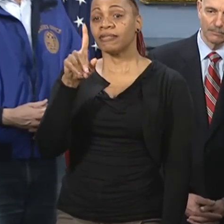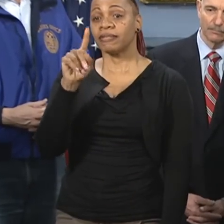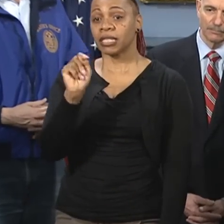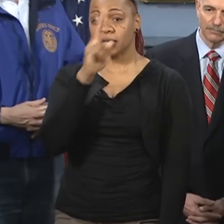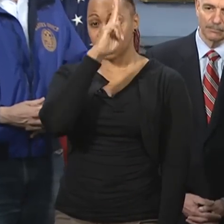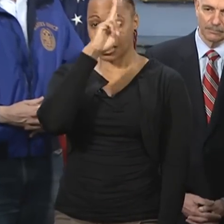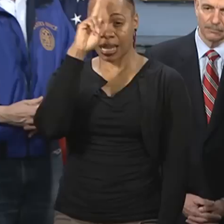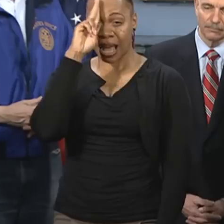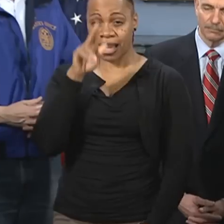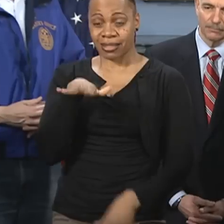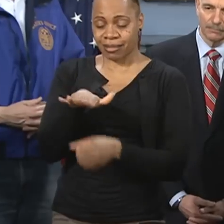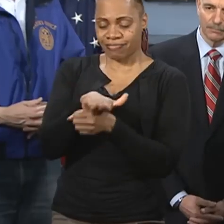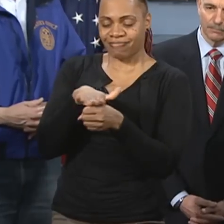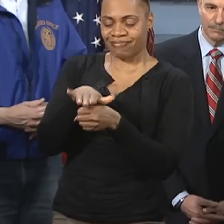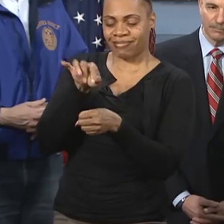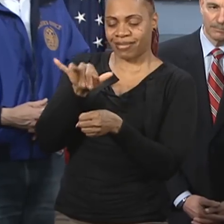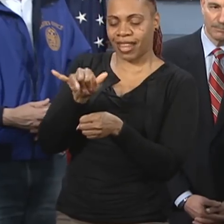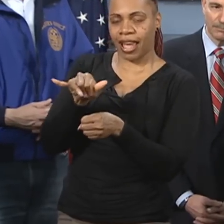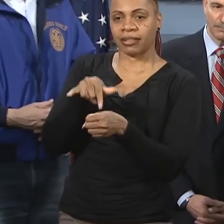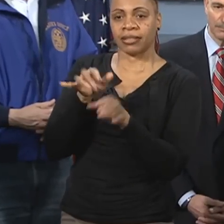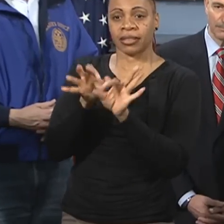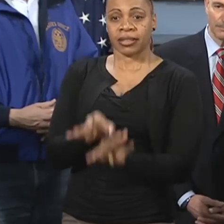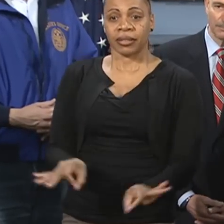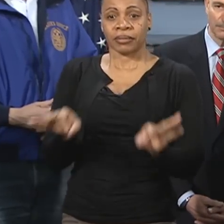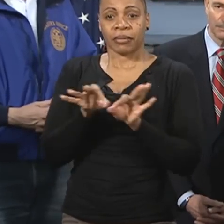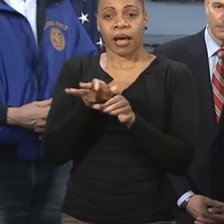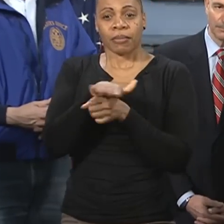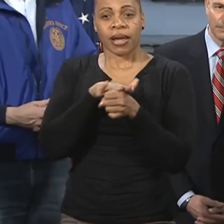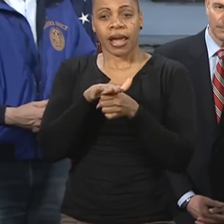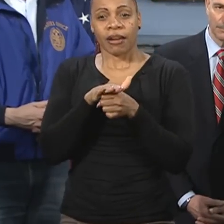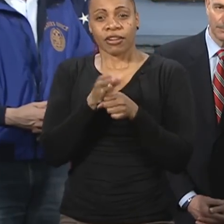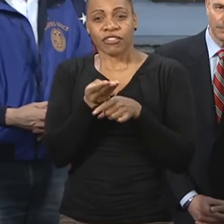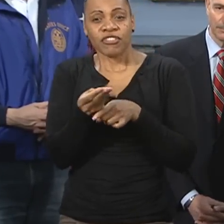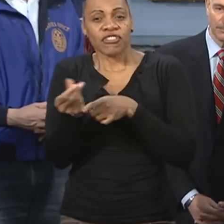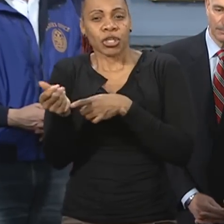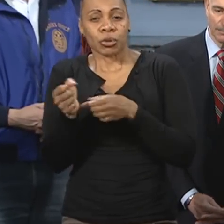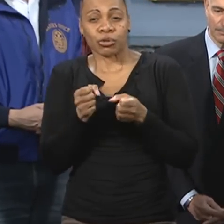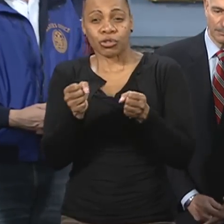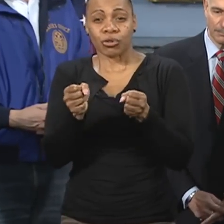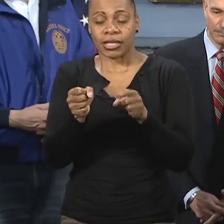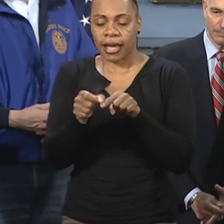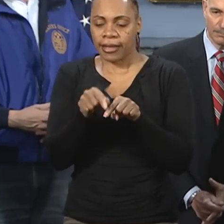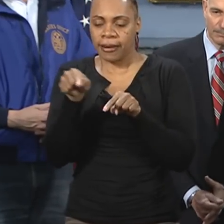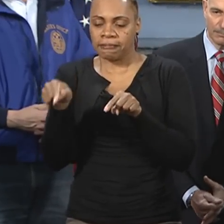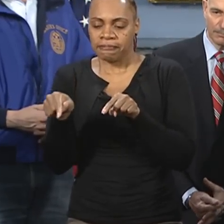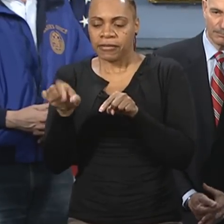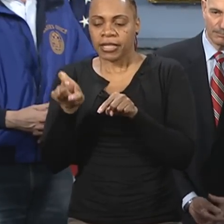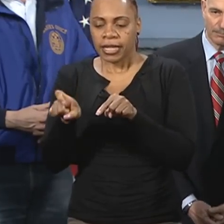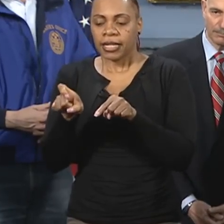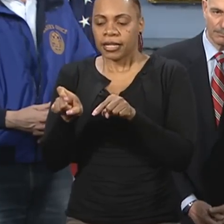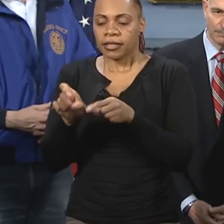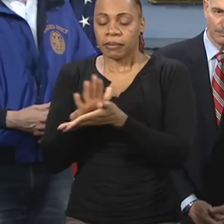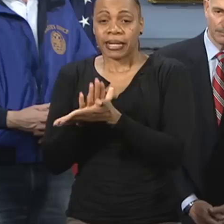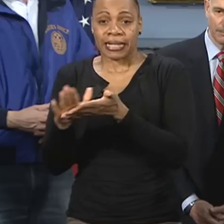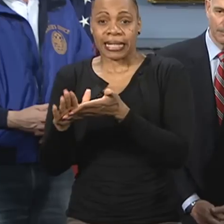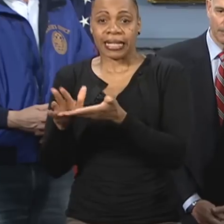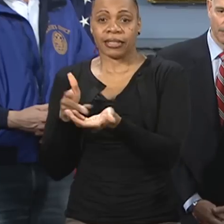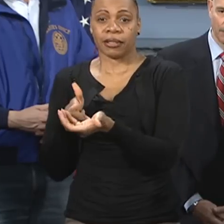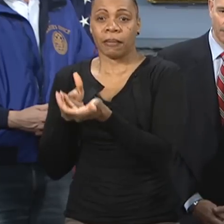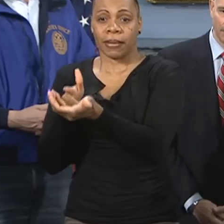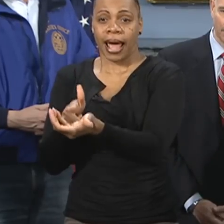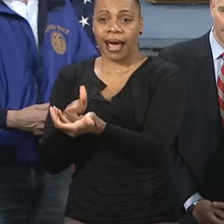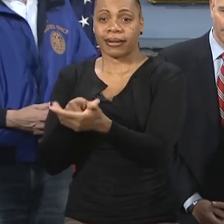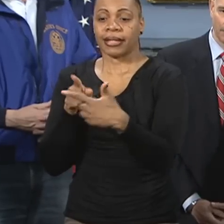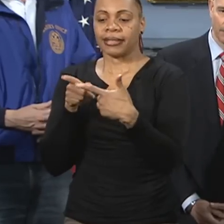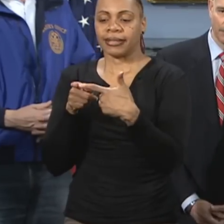considered the primary area right off the bat. There may be some streets in and off that have to be plowed yet. I agree, the secondary streets, as the mayor pointed